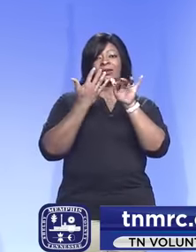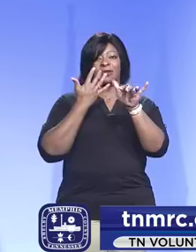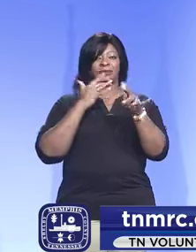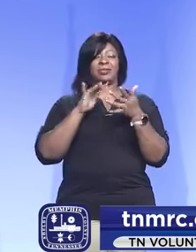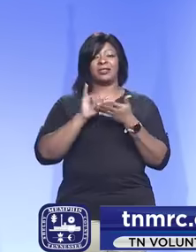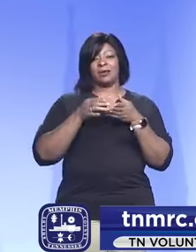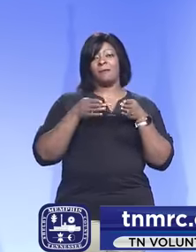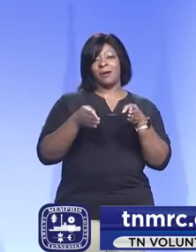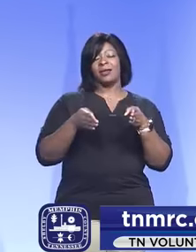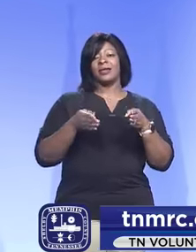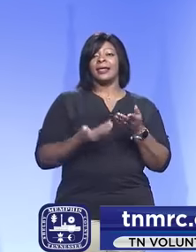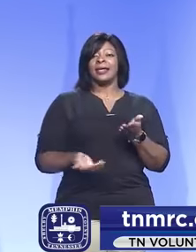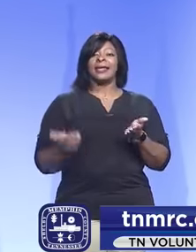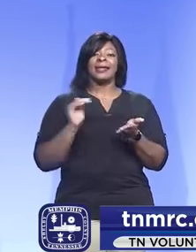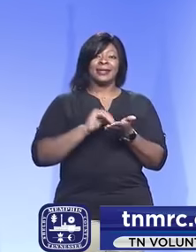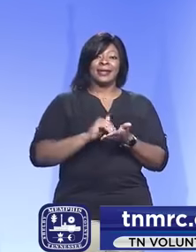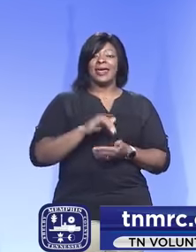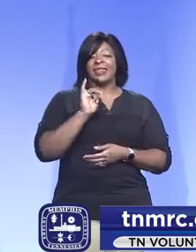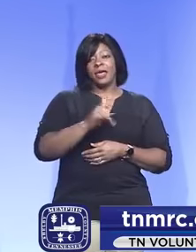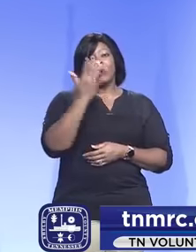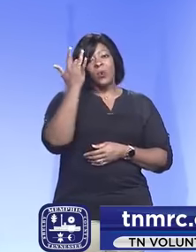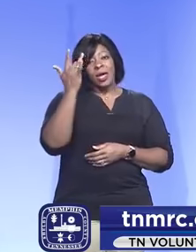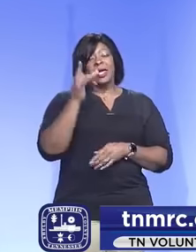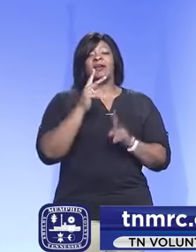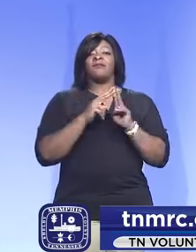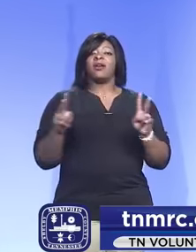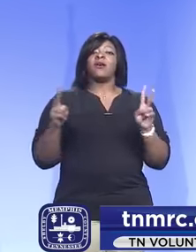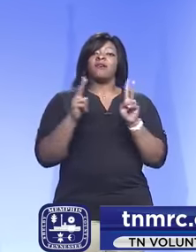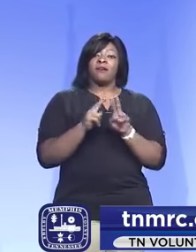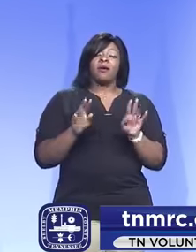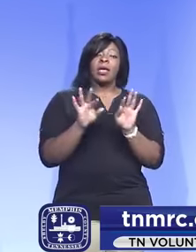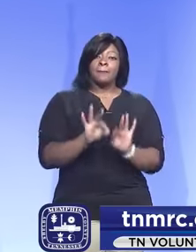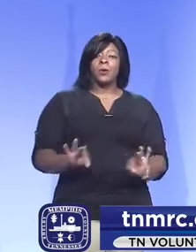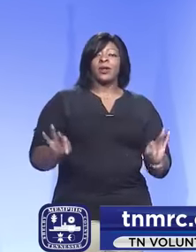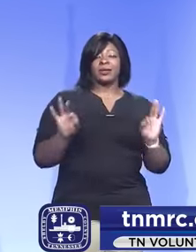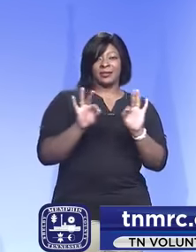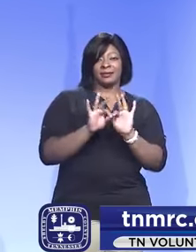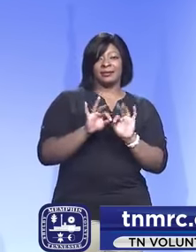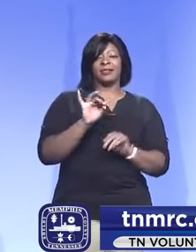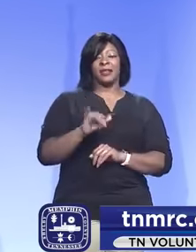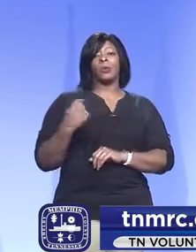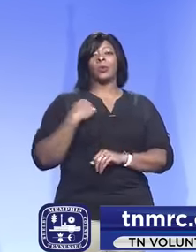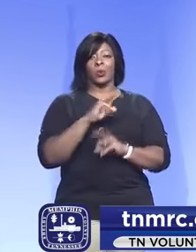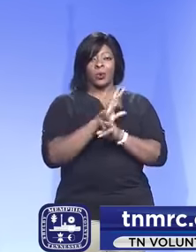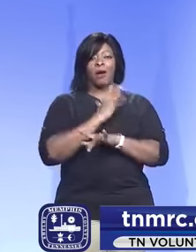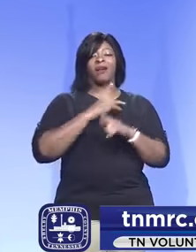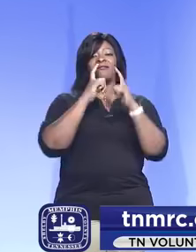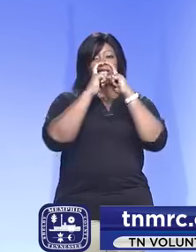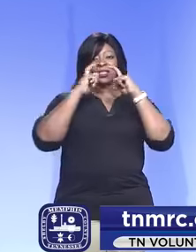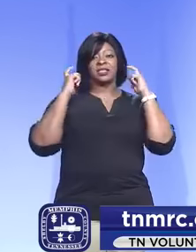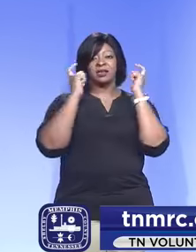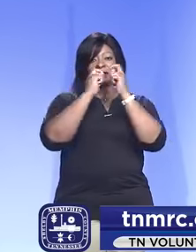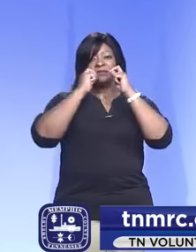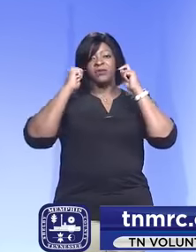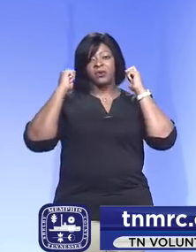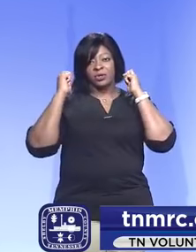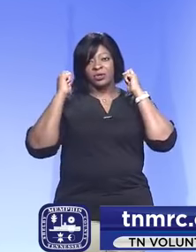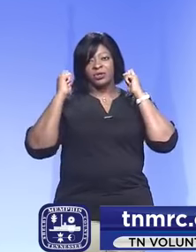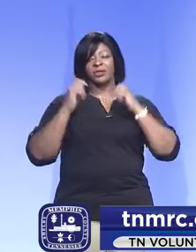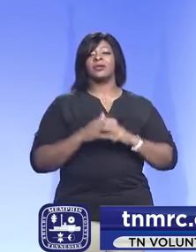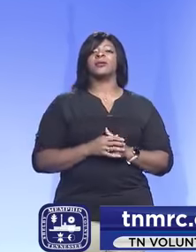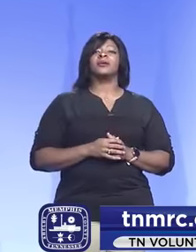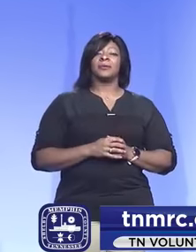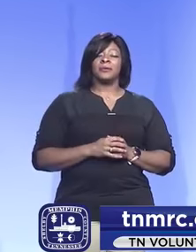transmission. Again, that is why it is very, very important that we wear our face covering, that